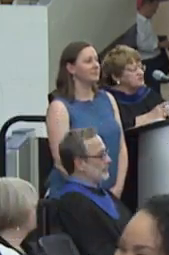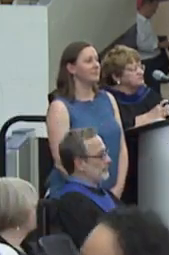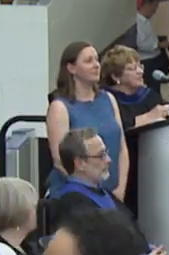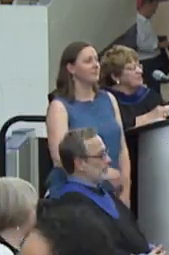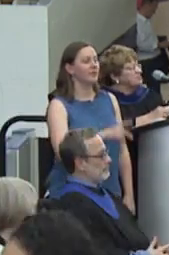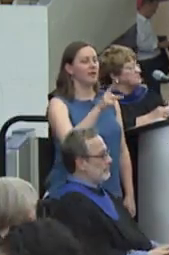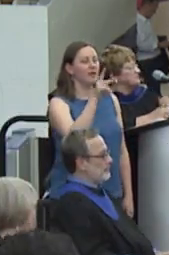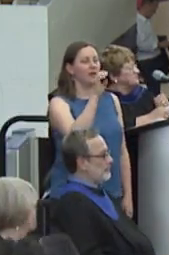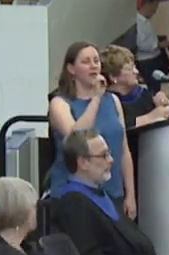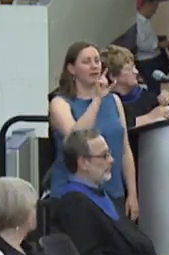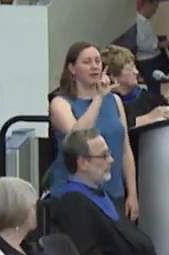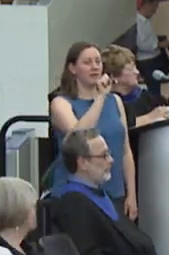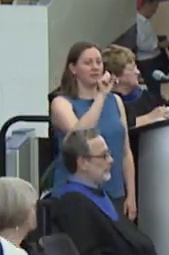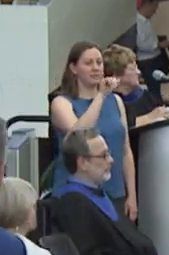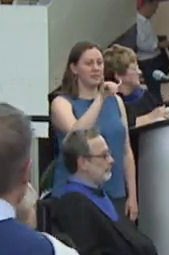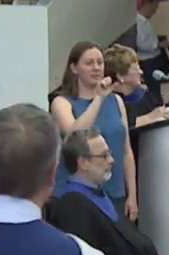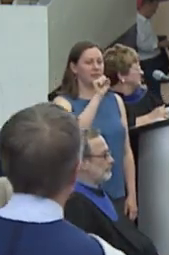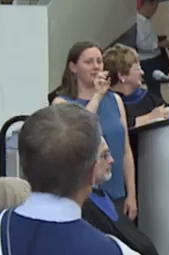Kelsey Smith.